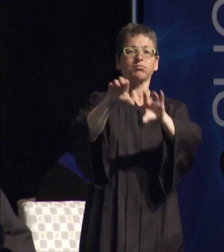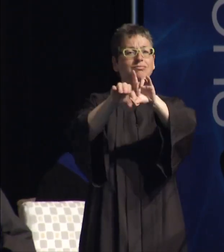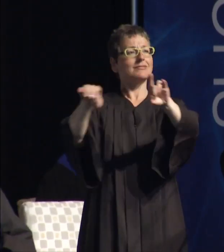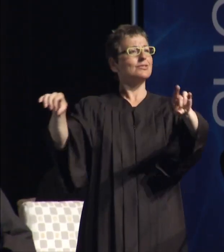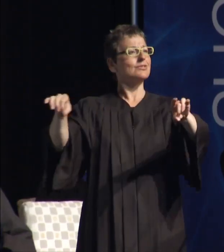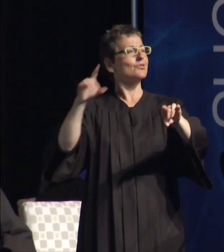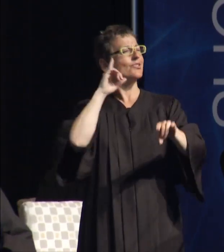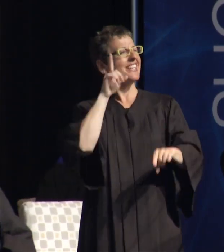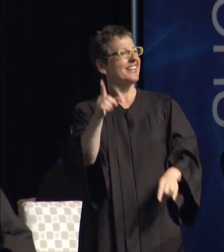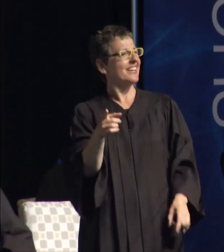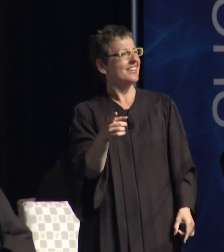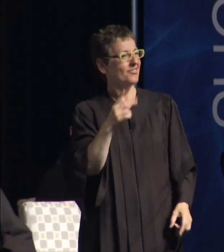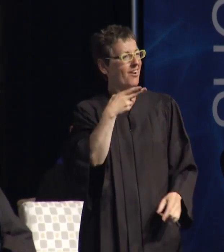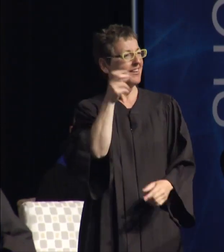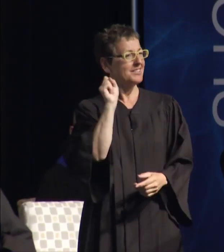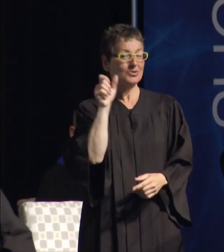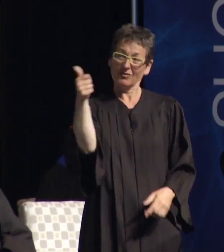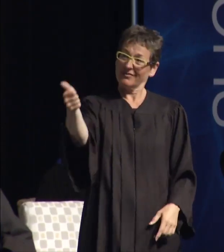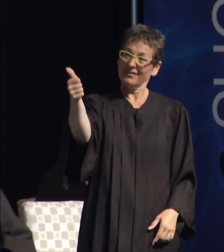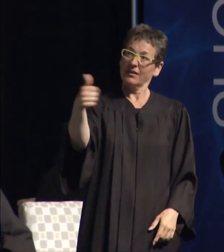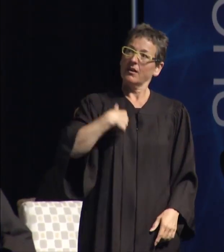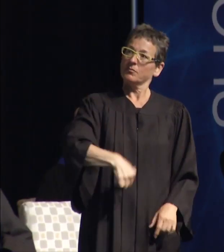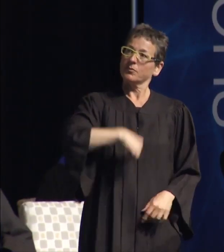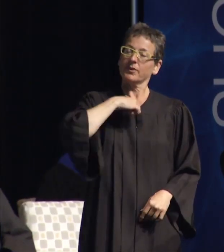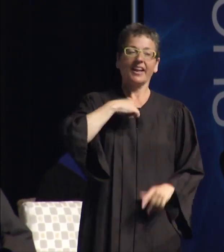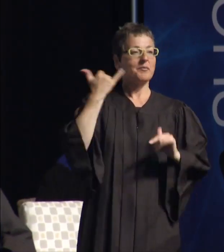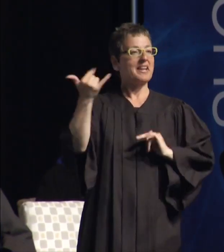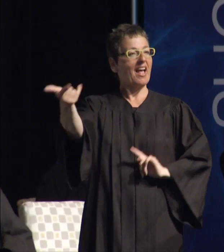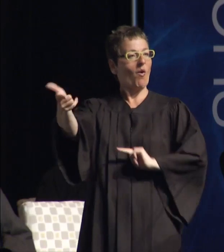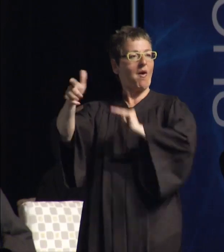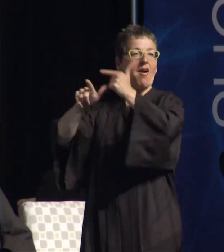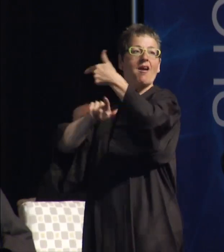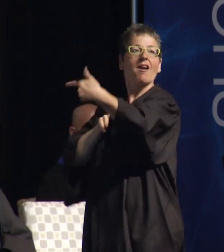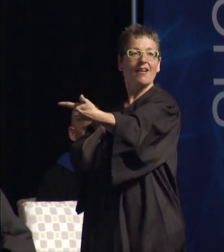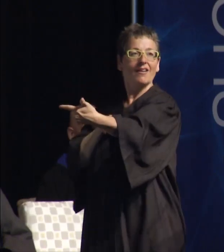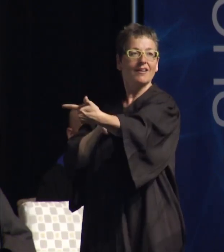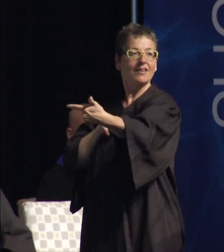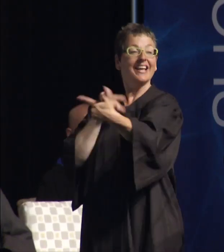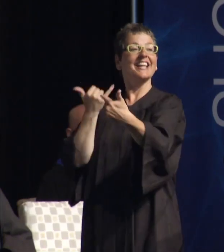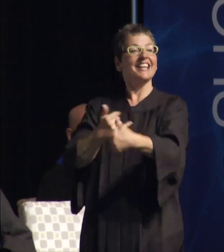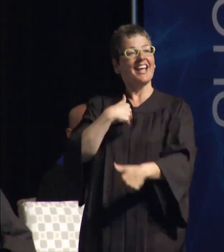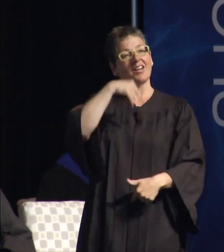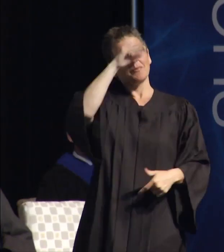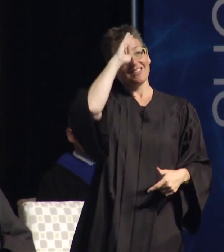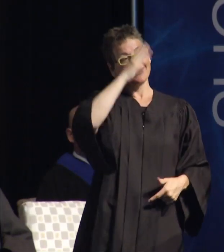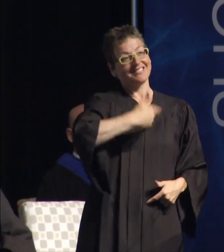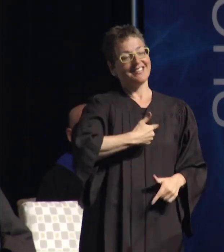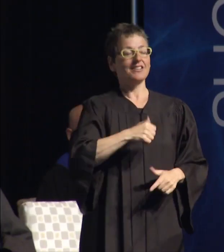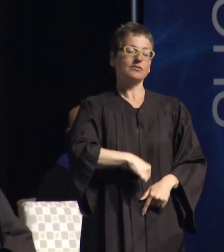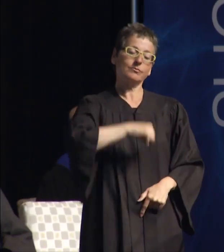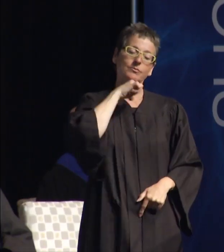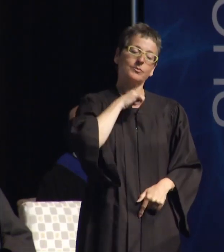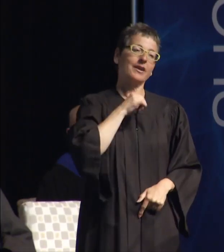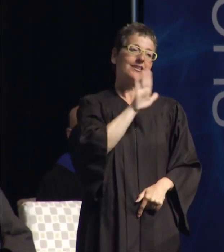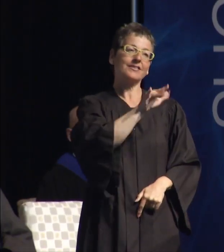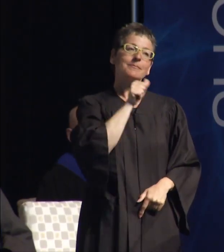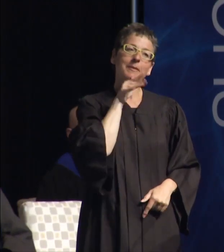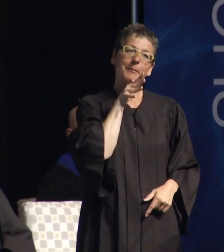time when I was more proud. Today, we have switched places, and he is the one with tears of pride for his mom.